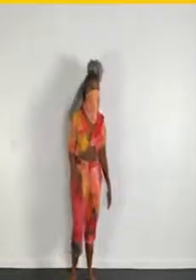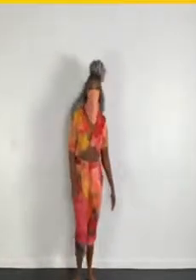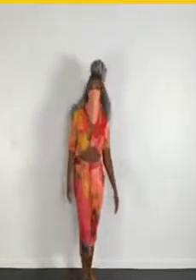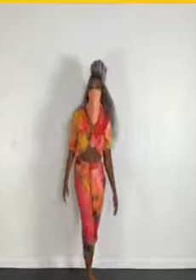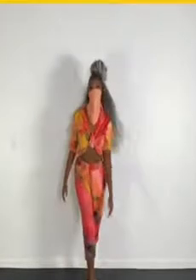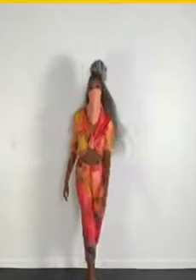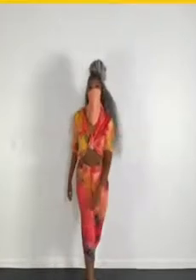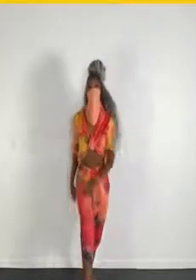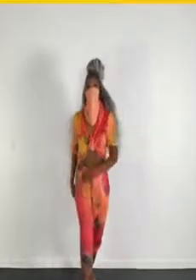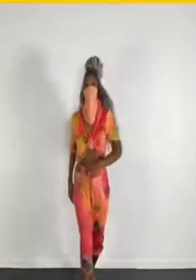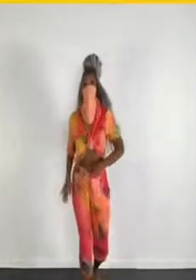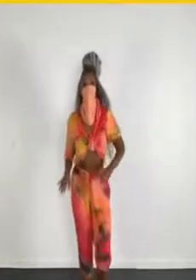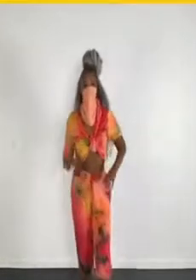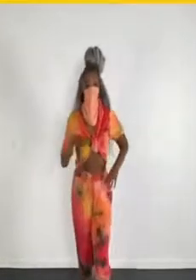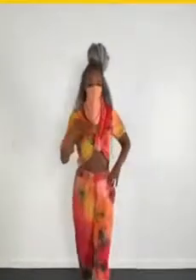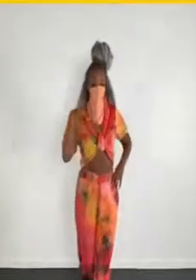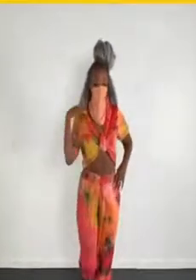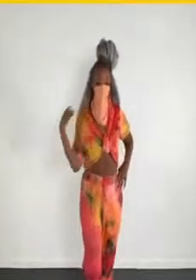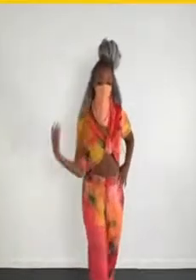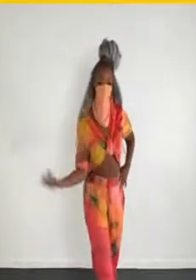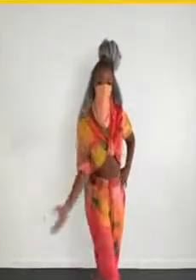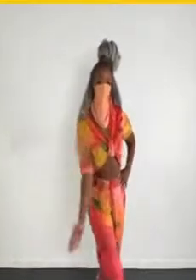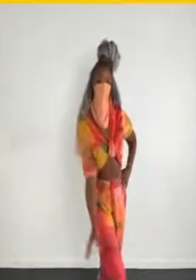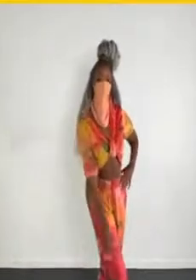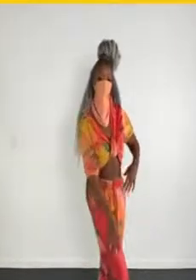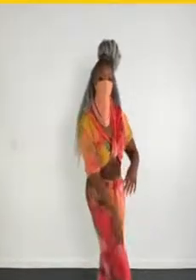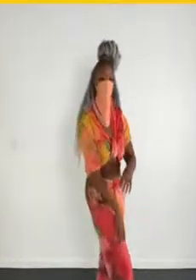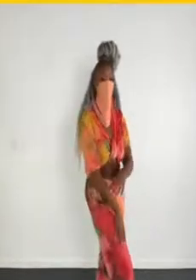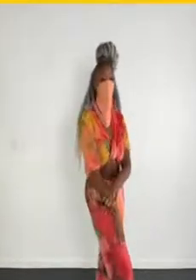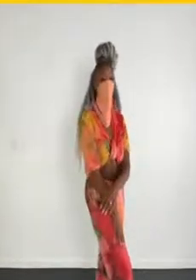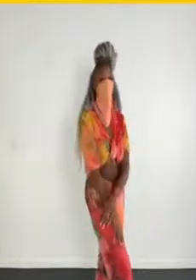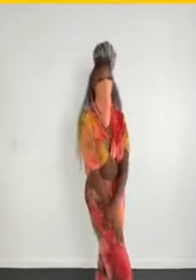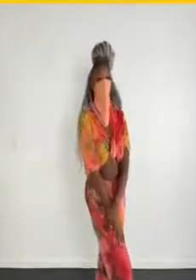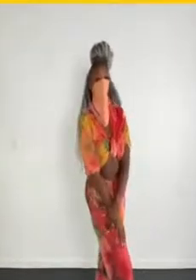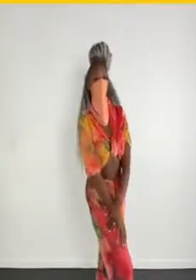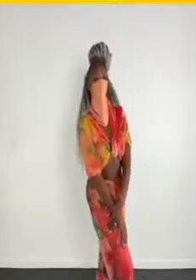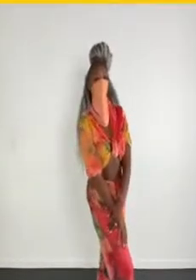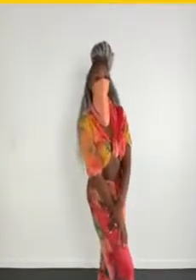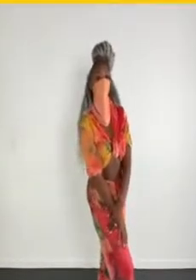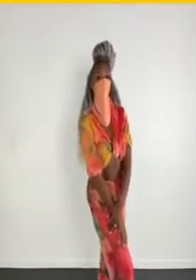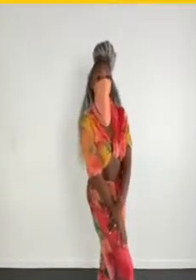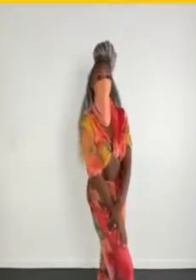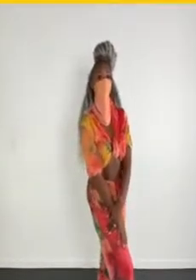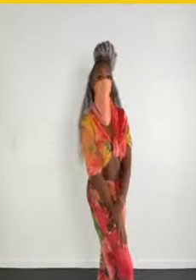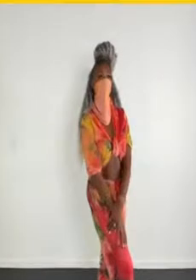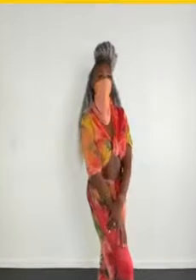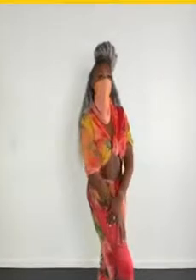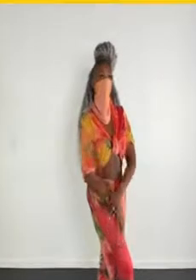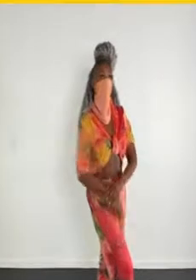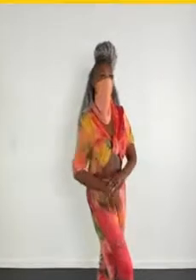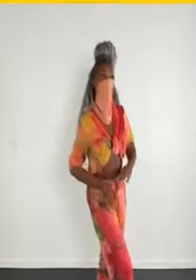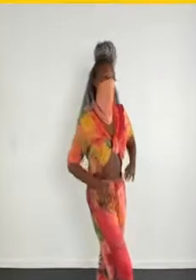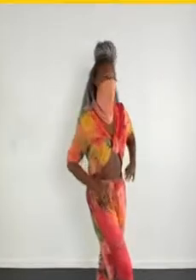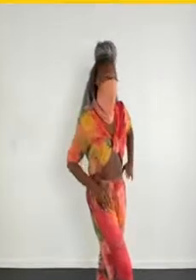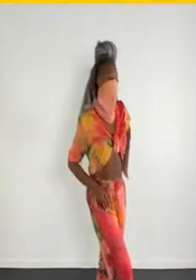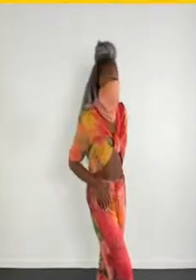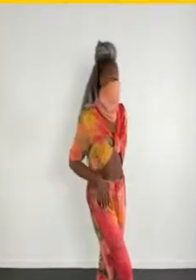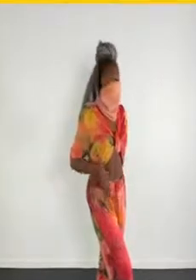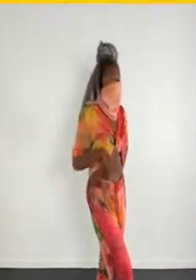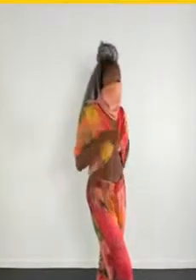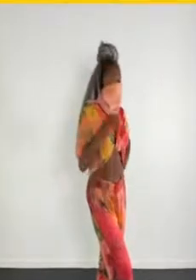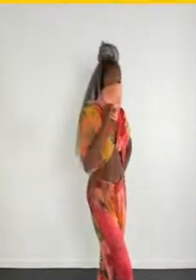contemplate my woes until my quietness was shattered by the sound of crashing broken glass from somewhere in the back of my